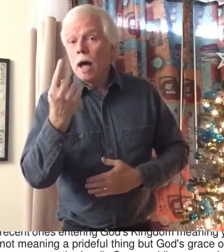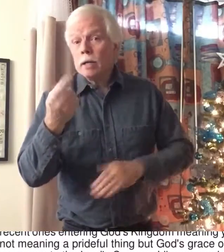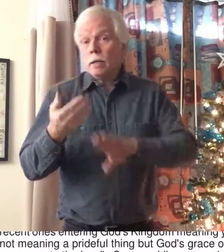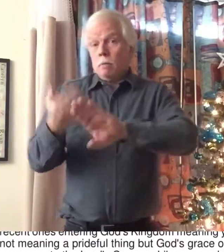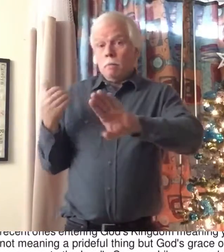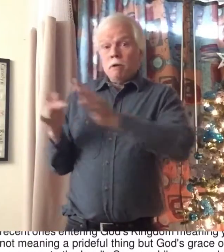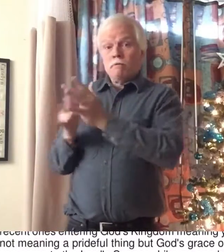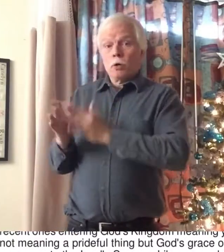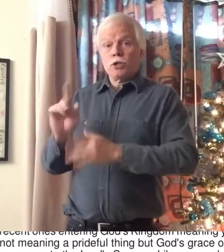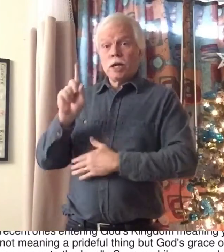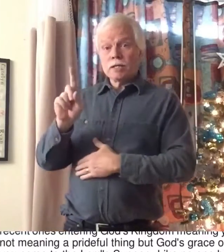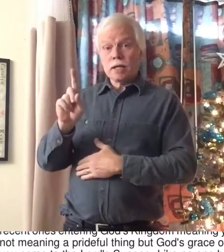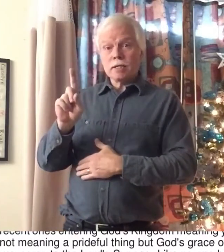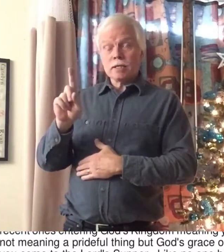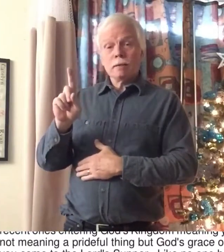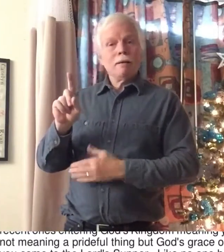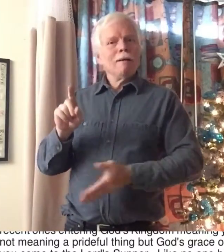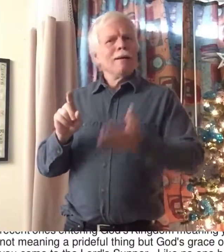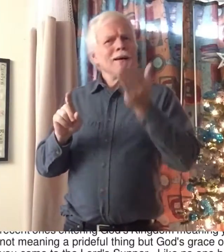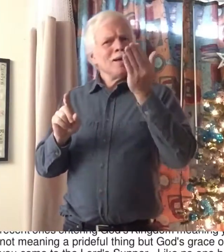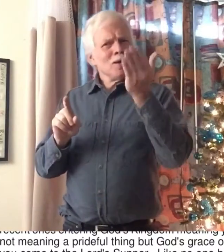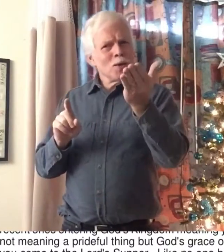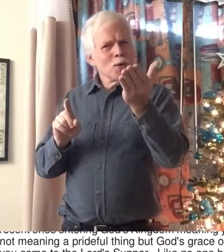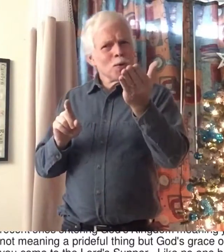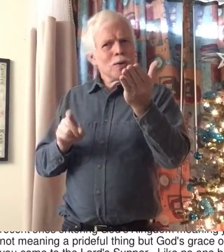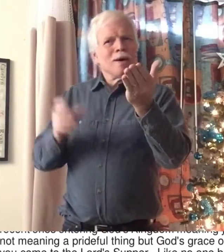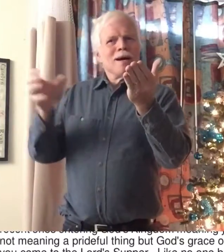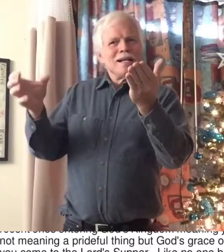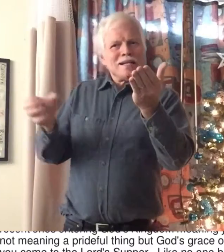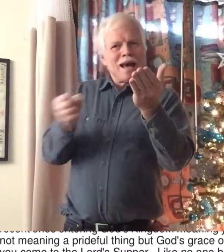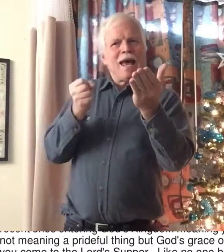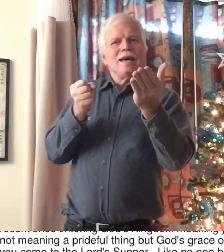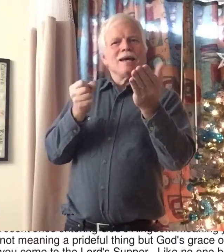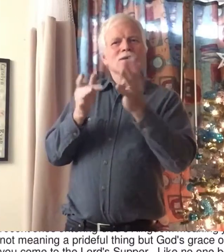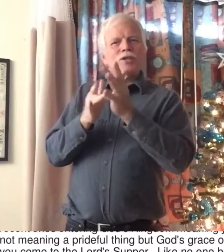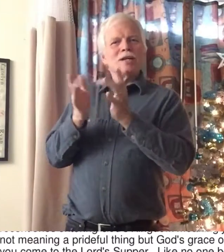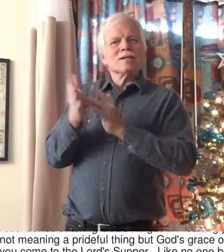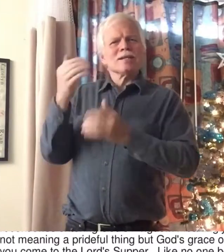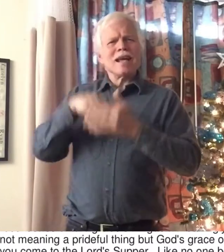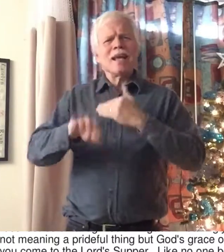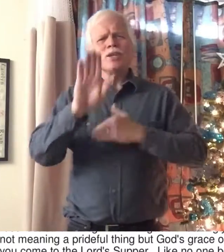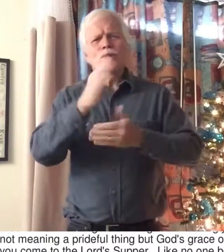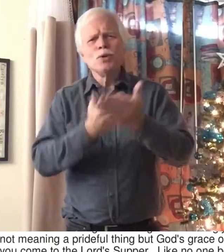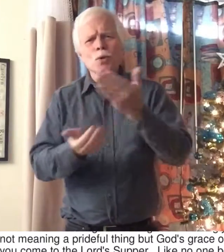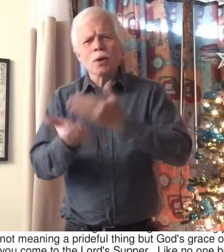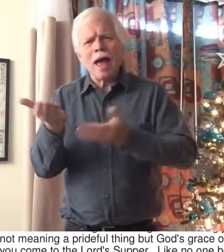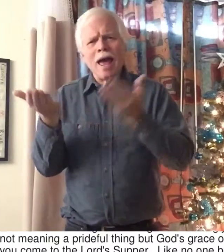Simeon in the temple, and he took Jesus in